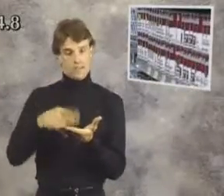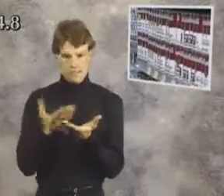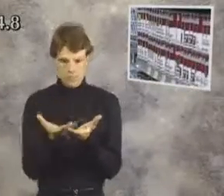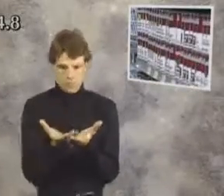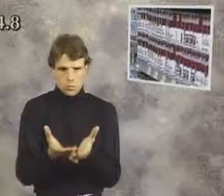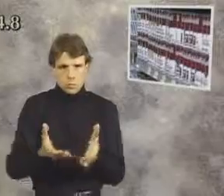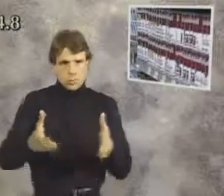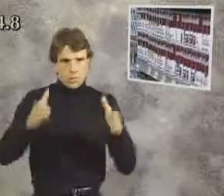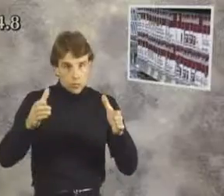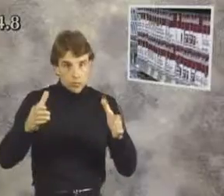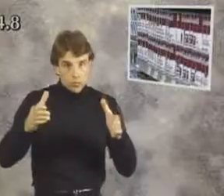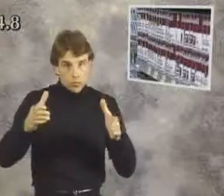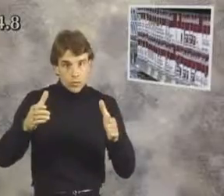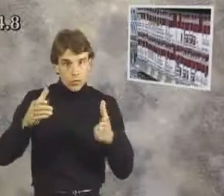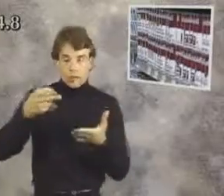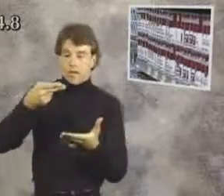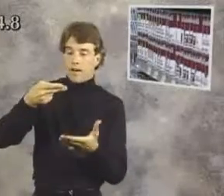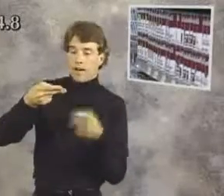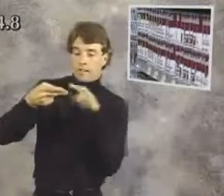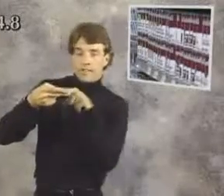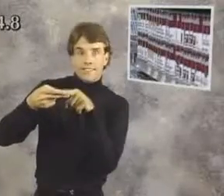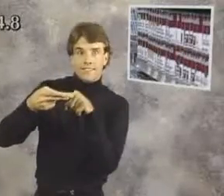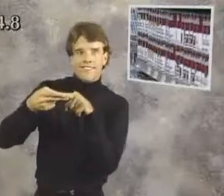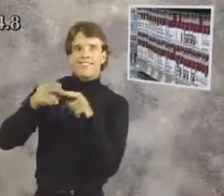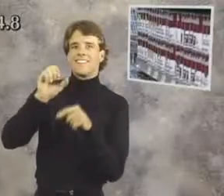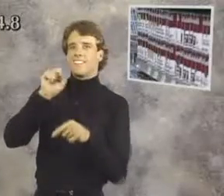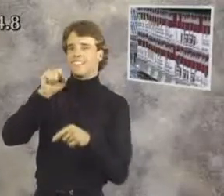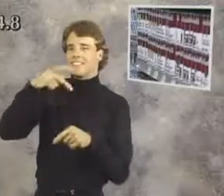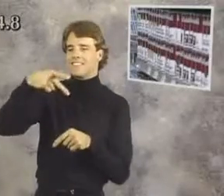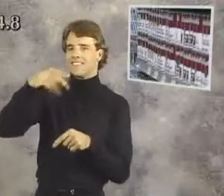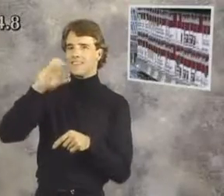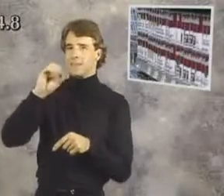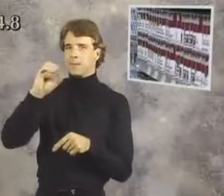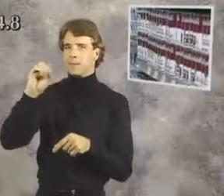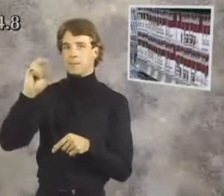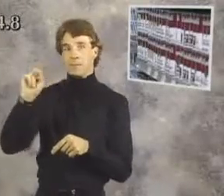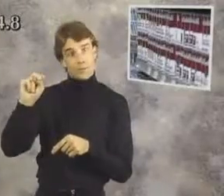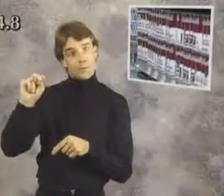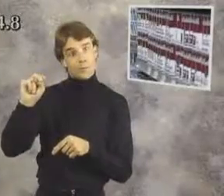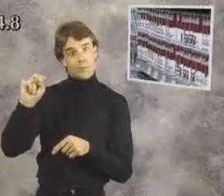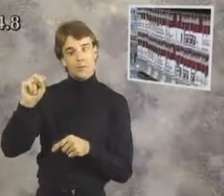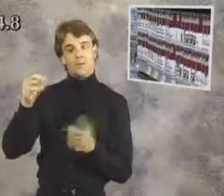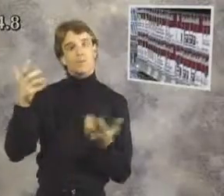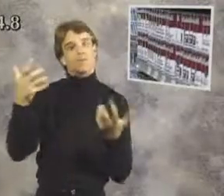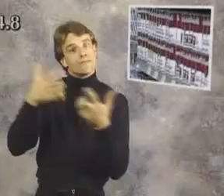My left hand represents the bowl. My right hand represents the spoon.